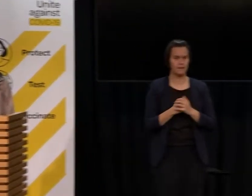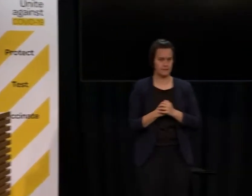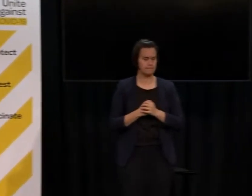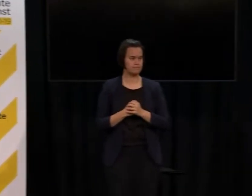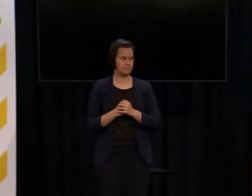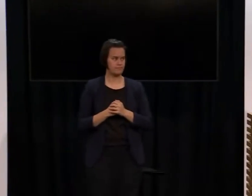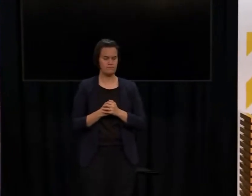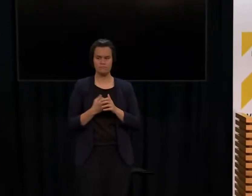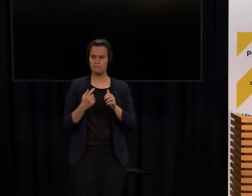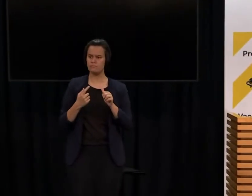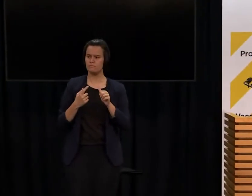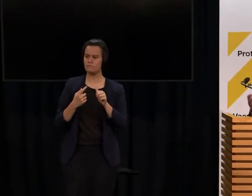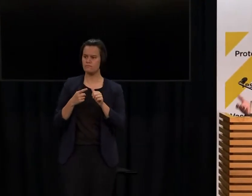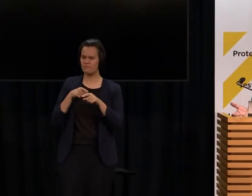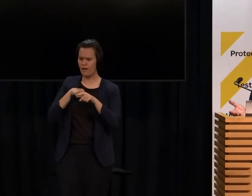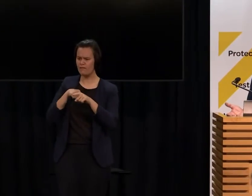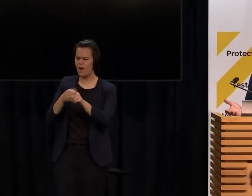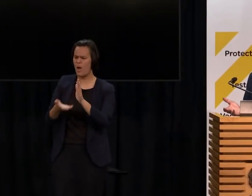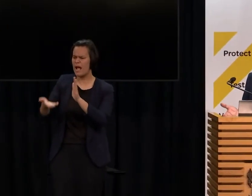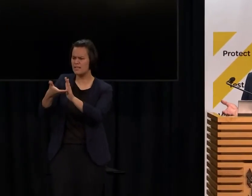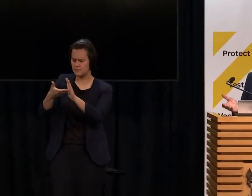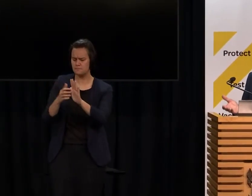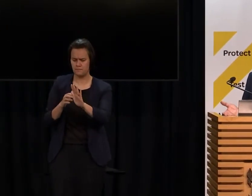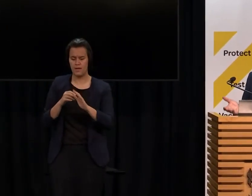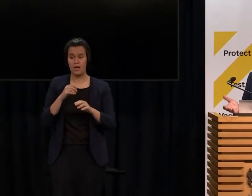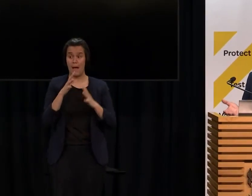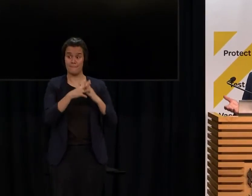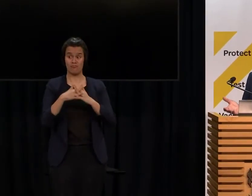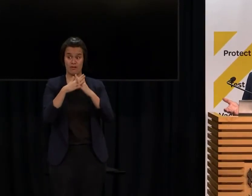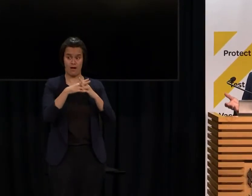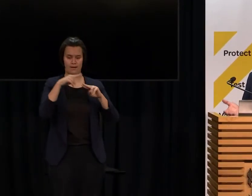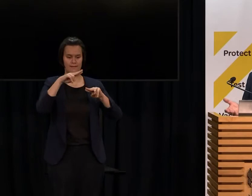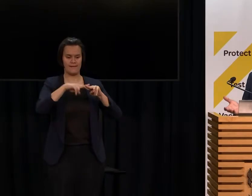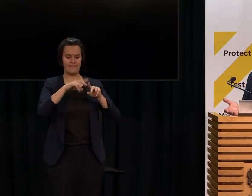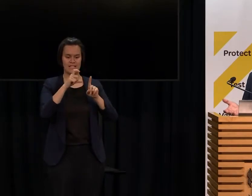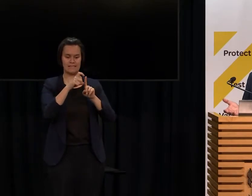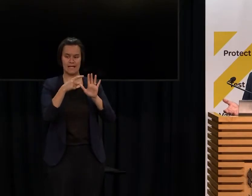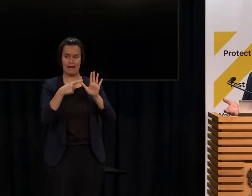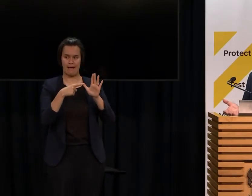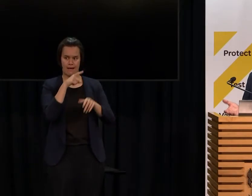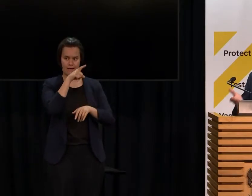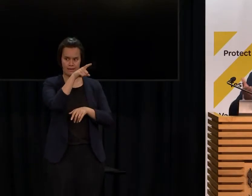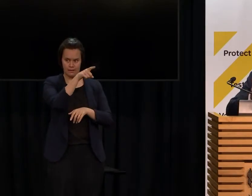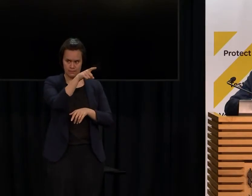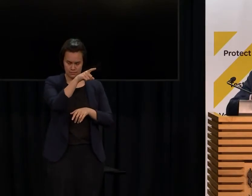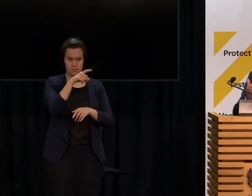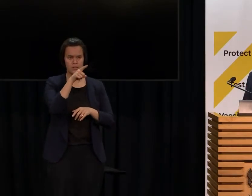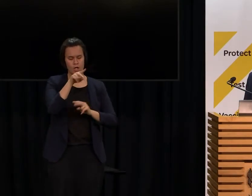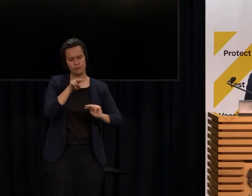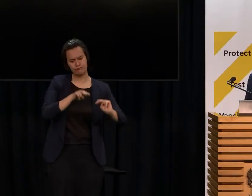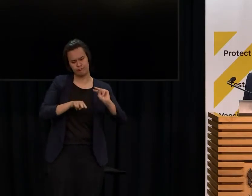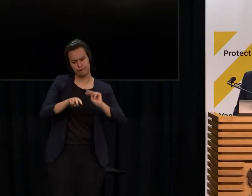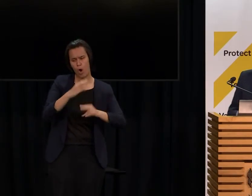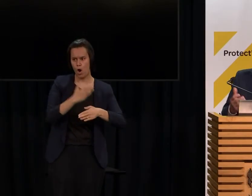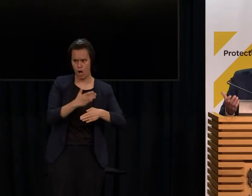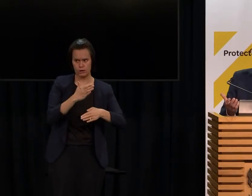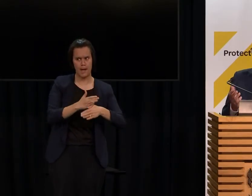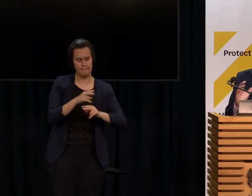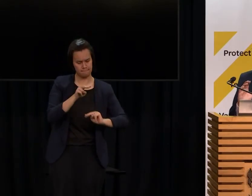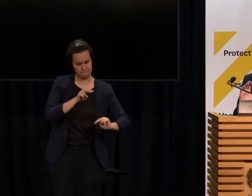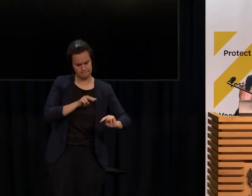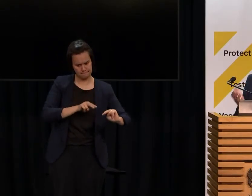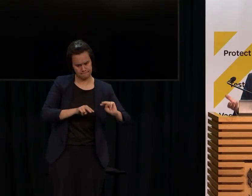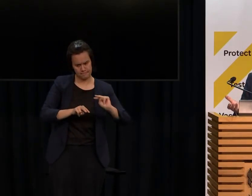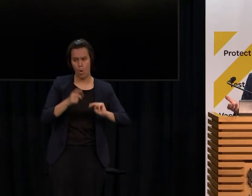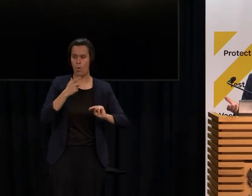This is an important one because you even saw the FDA took quite a lot longer about this application than they did around the original one, just because in